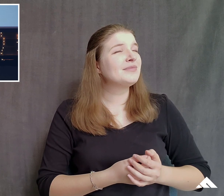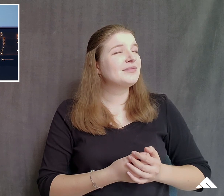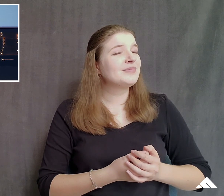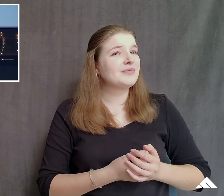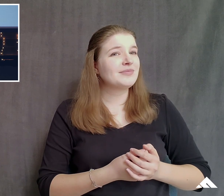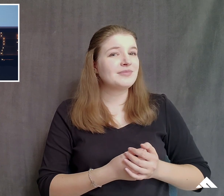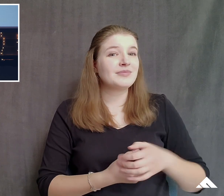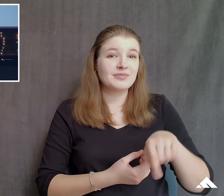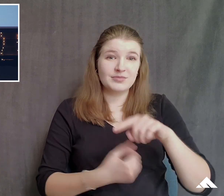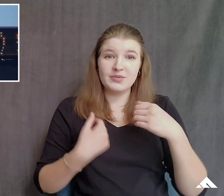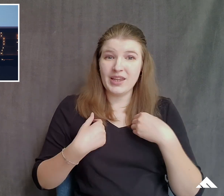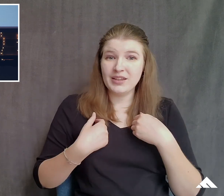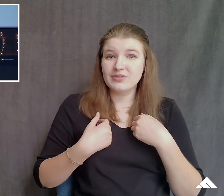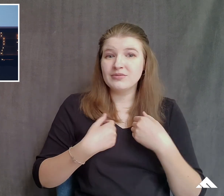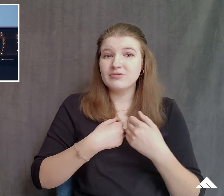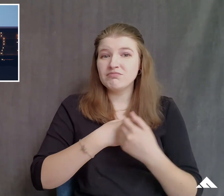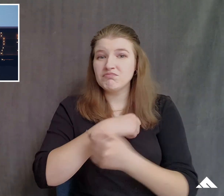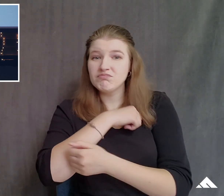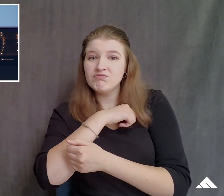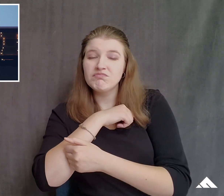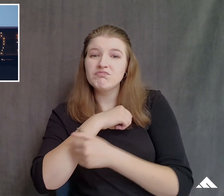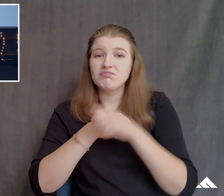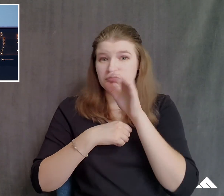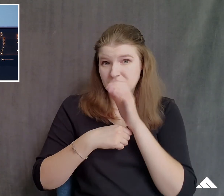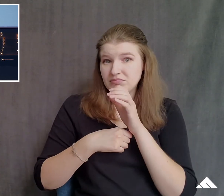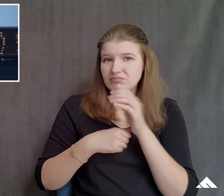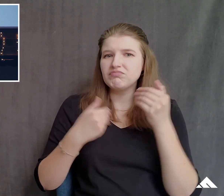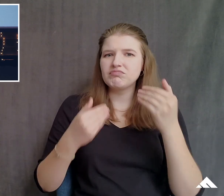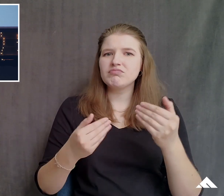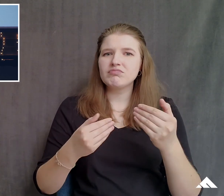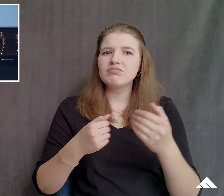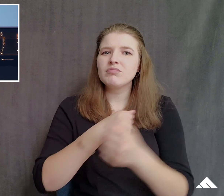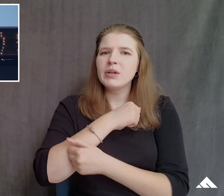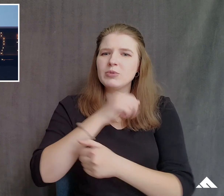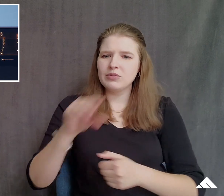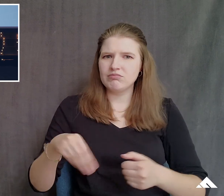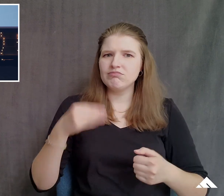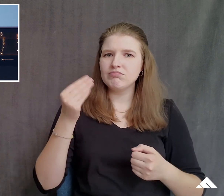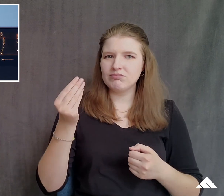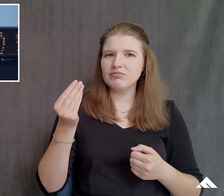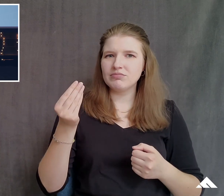If you guys have your cups available, grab them and pull back that top layer. Let's grab that wafer out.